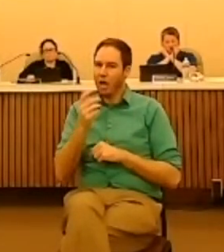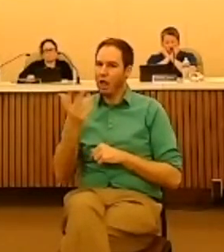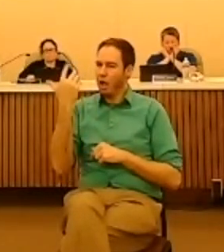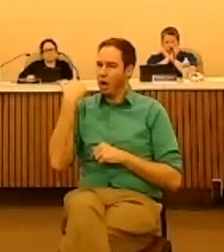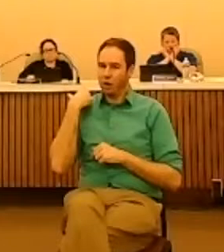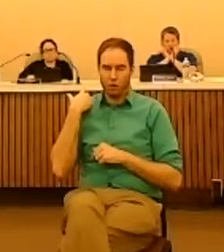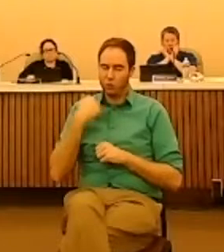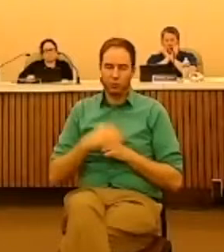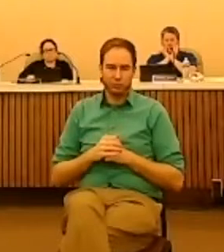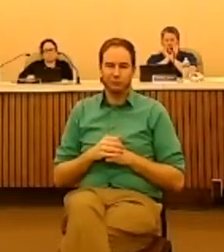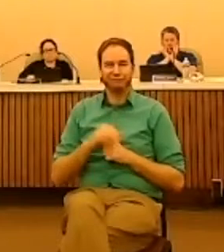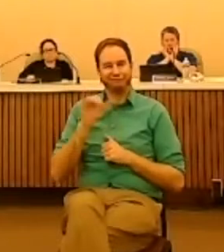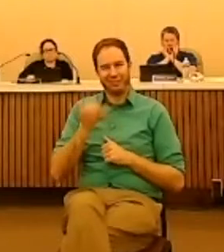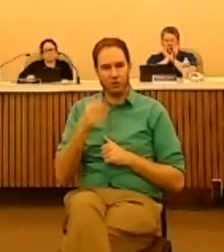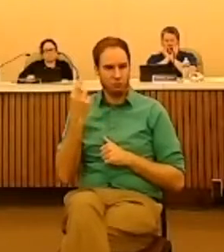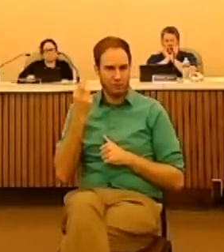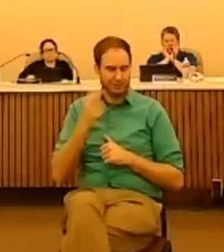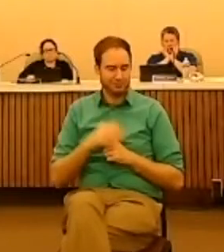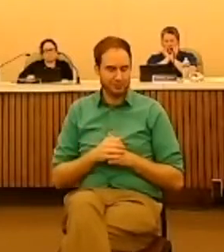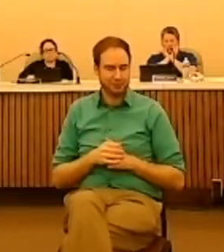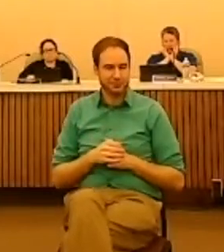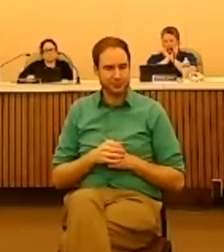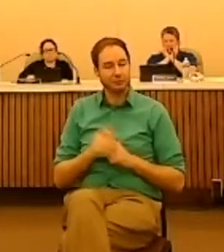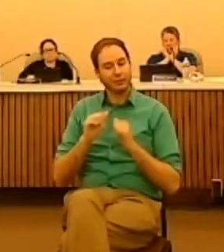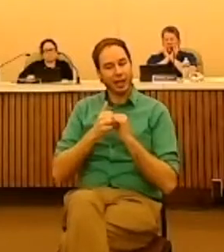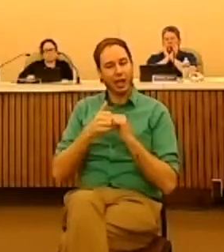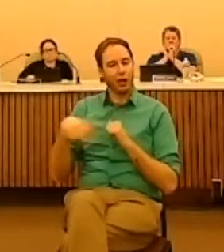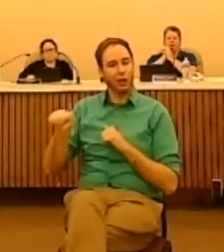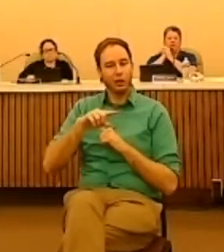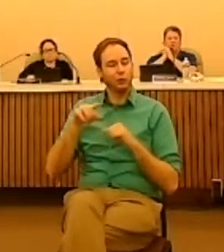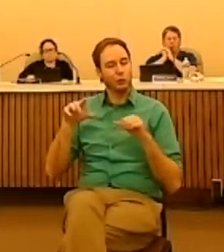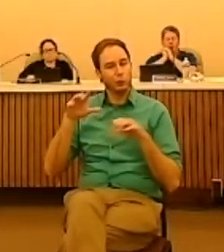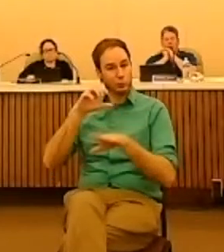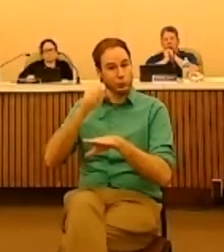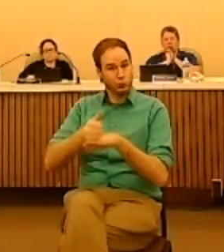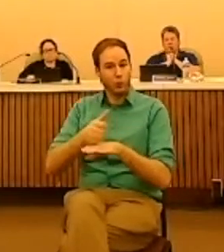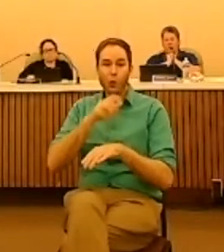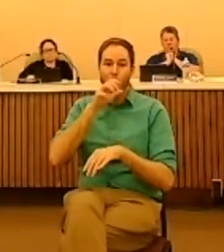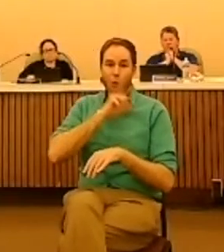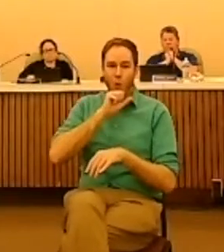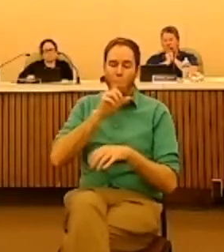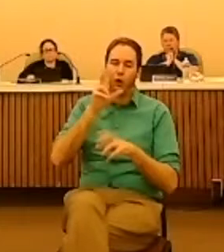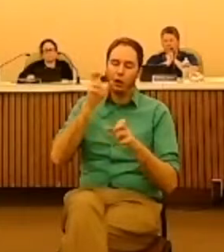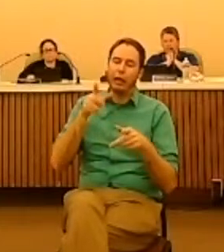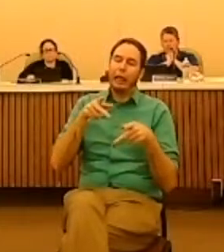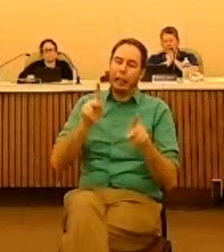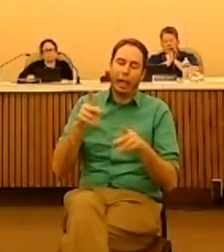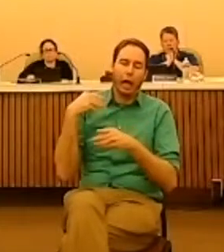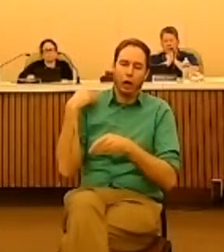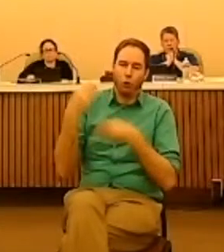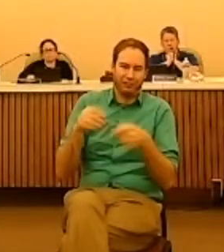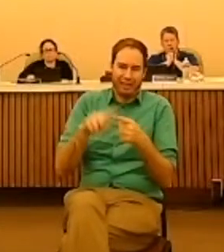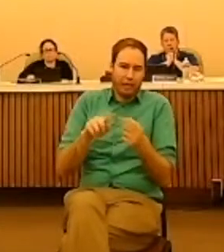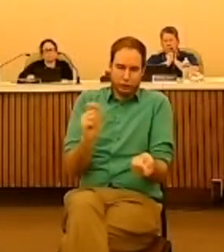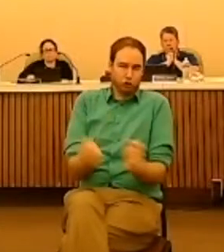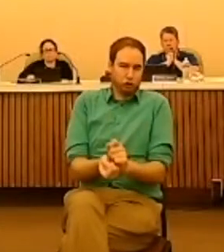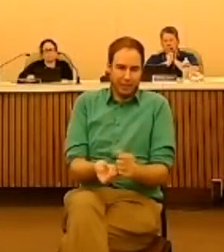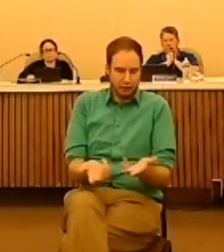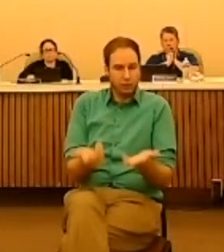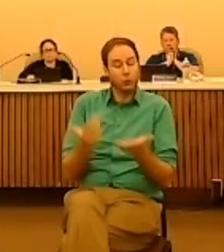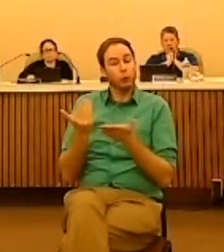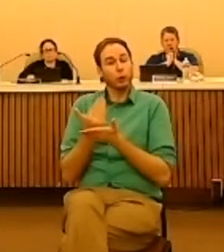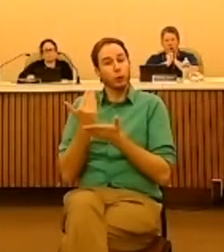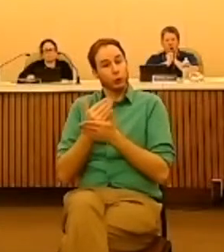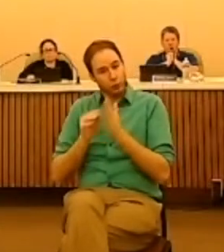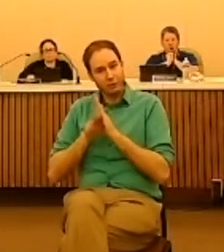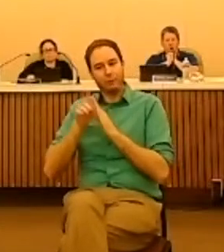ago. So that the way they typically do those things, the old ones are grandfathered in. New